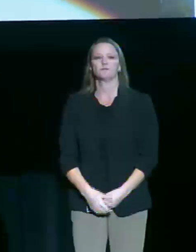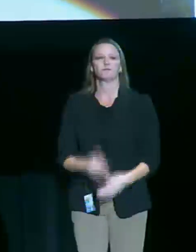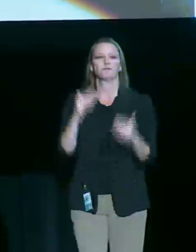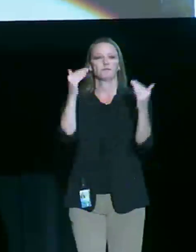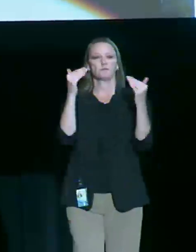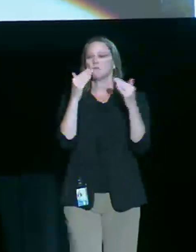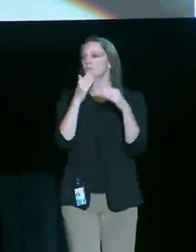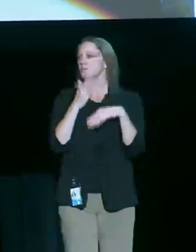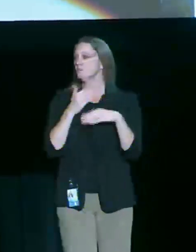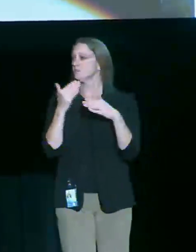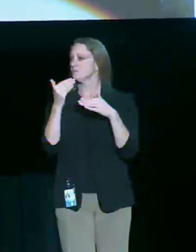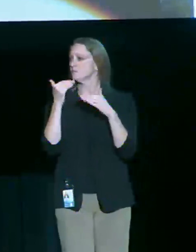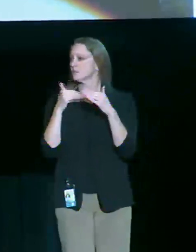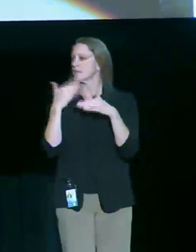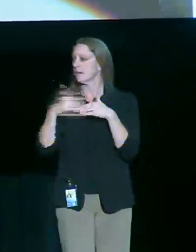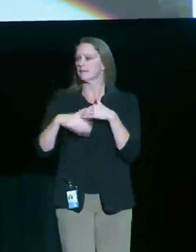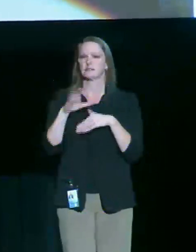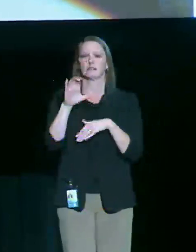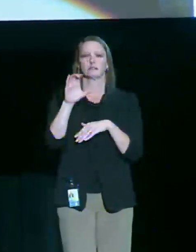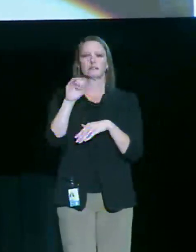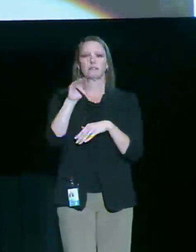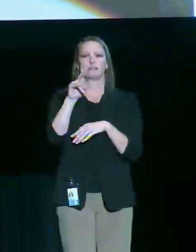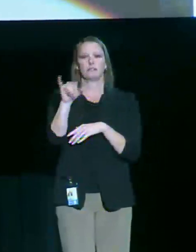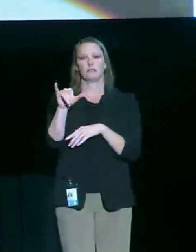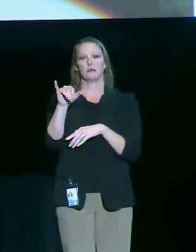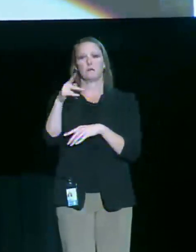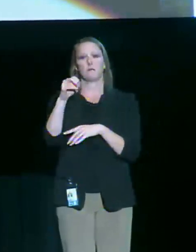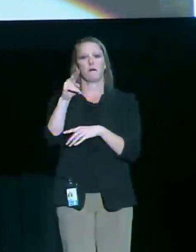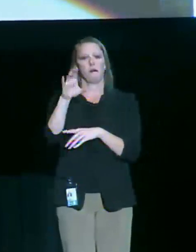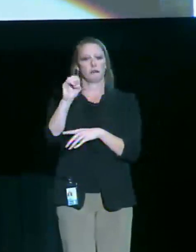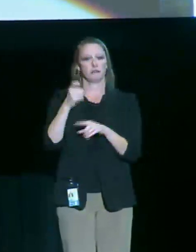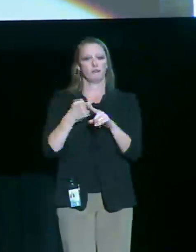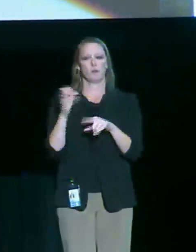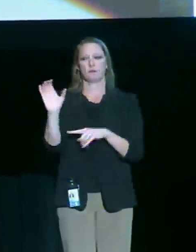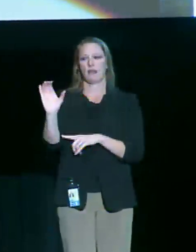Next, we have Captain Cindy Ponce with California Highway Patrol.